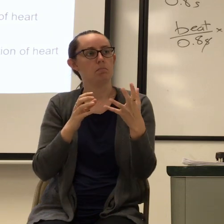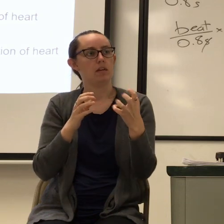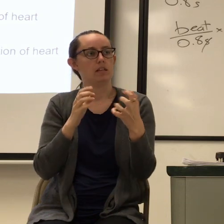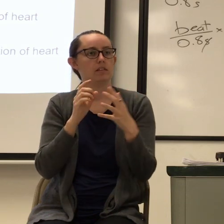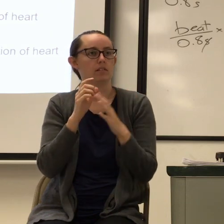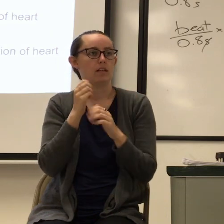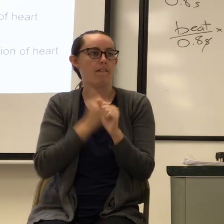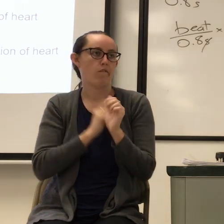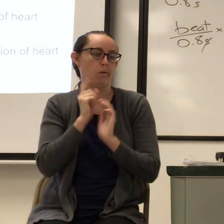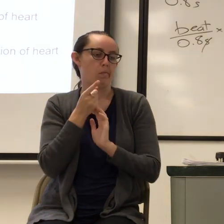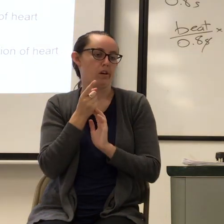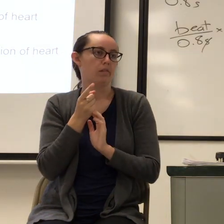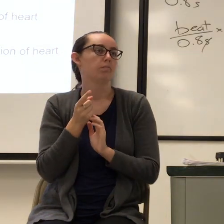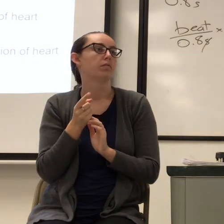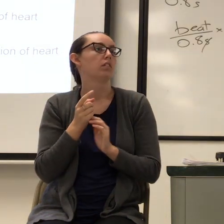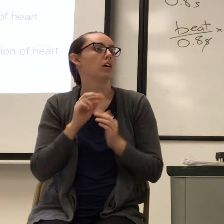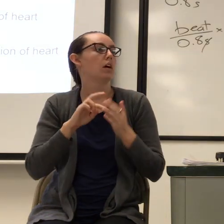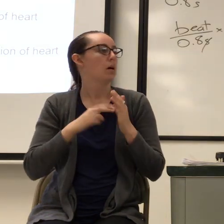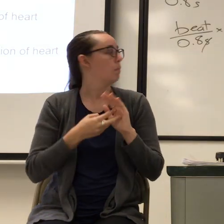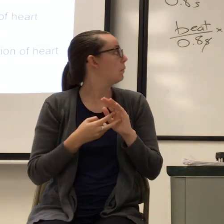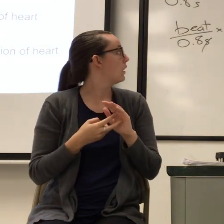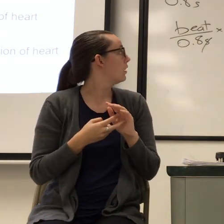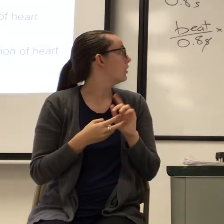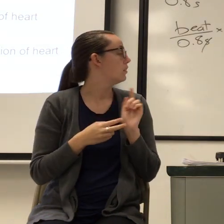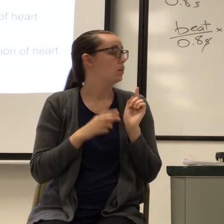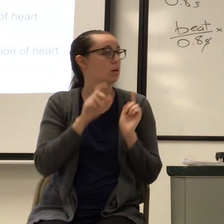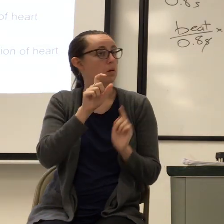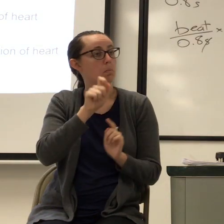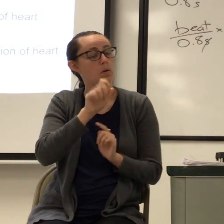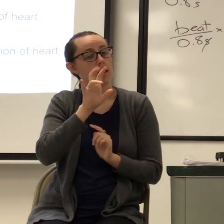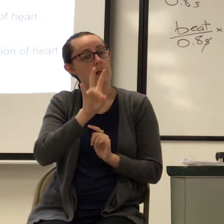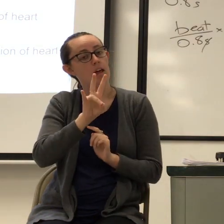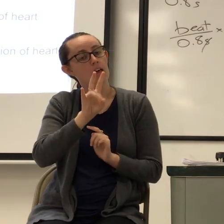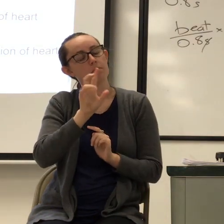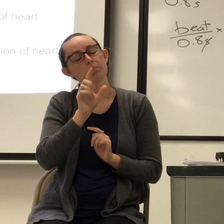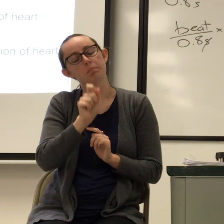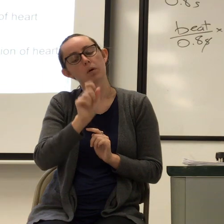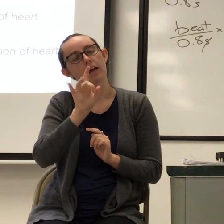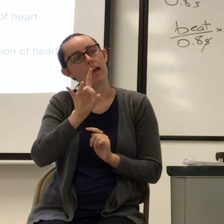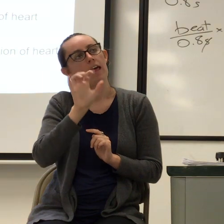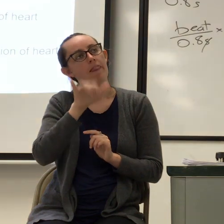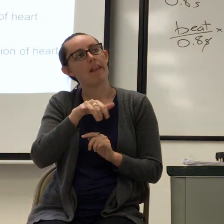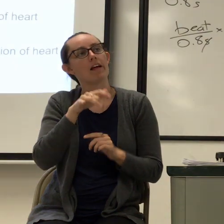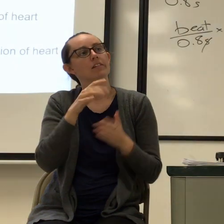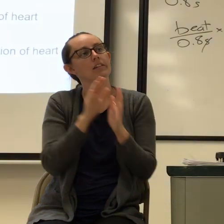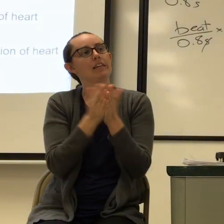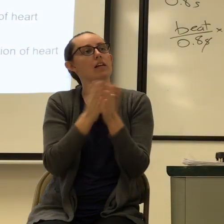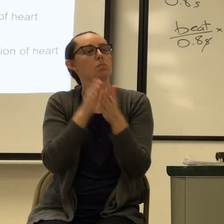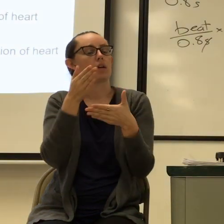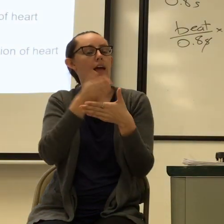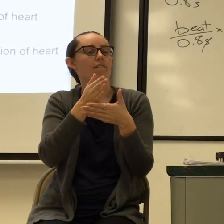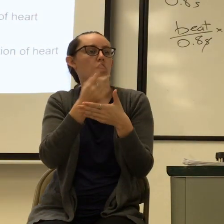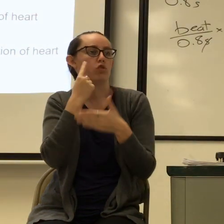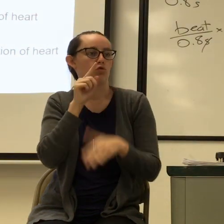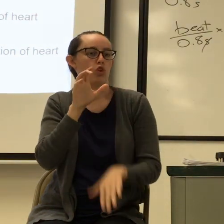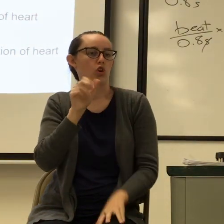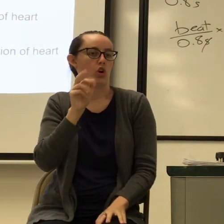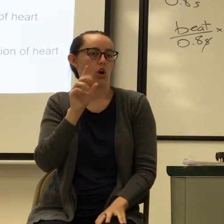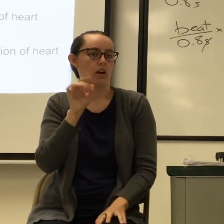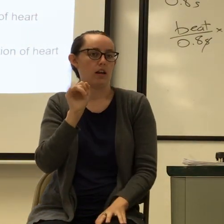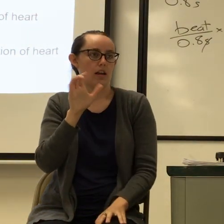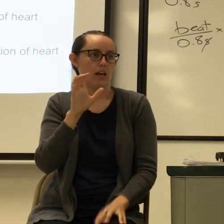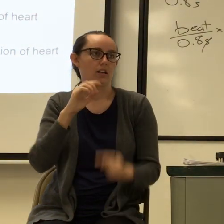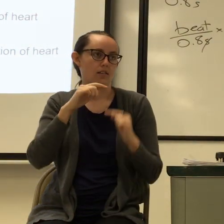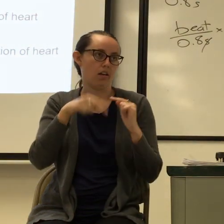That's why they give you the 0.8 as a textbook average for the cardiac cycle. Now, turns out